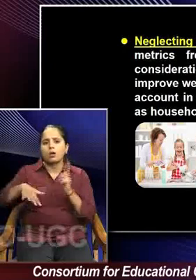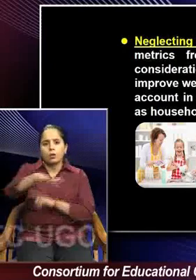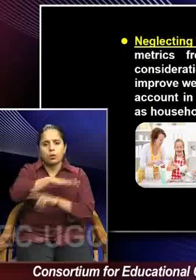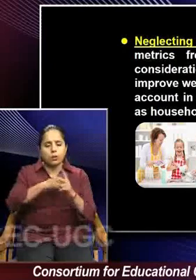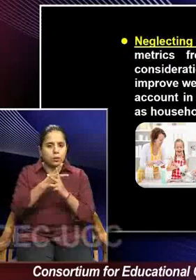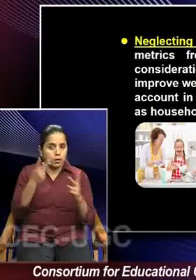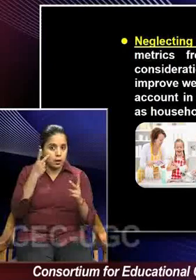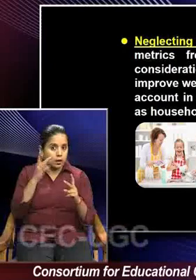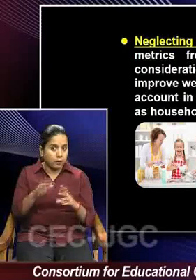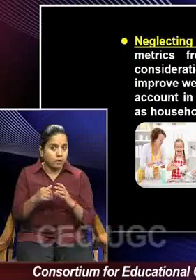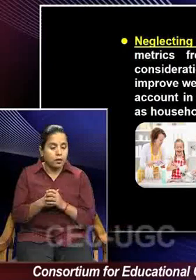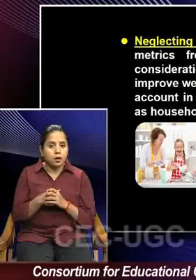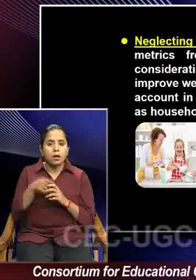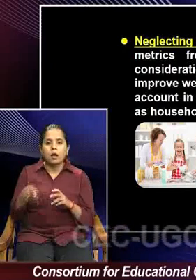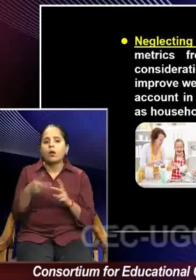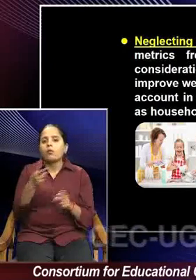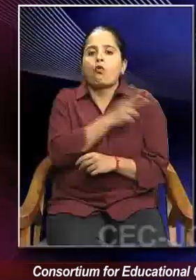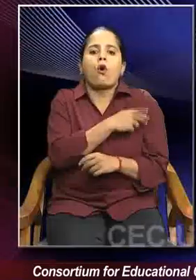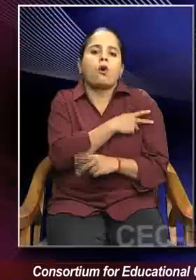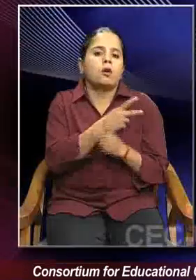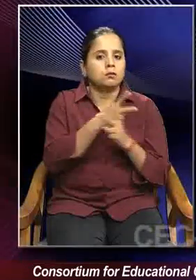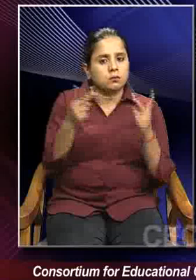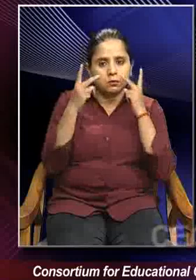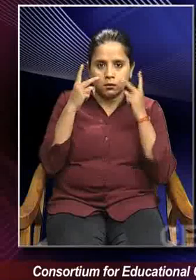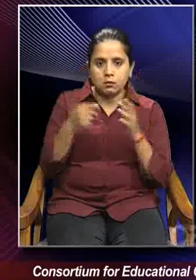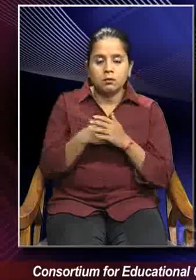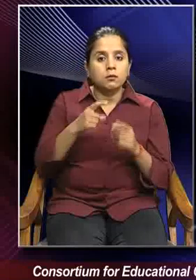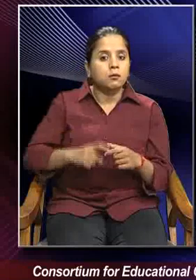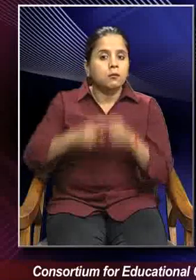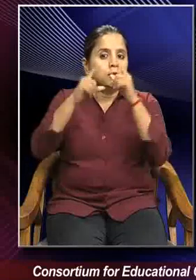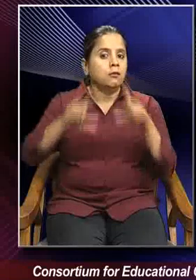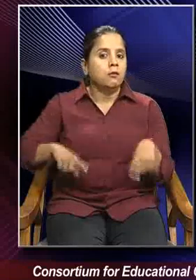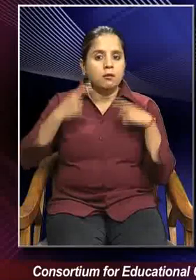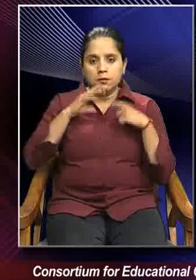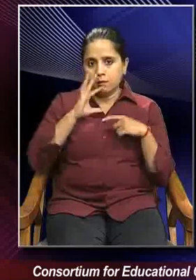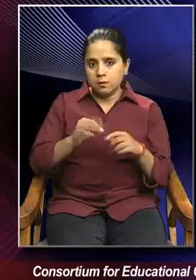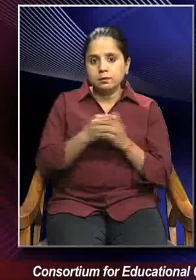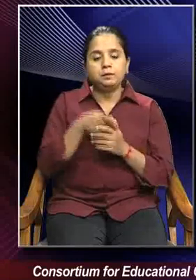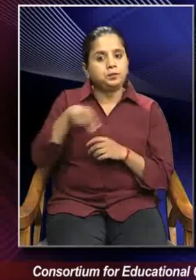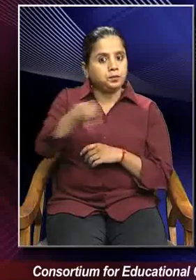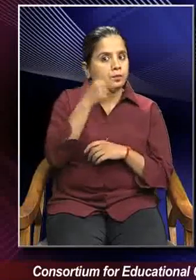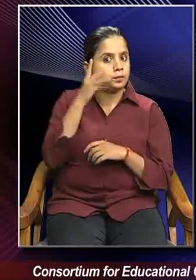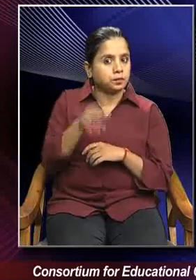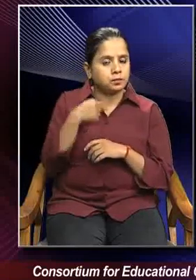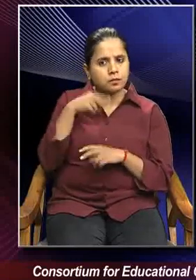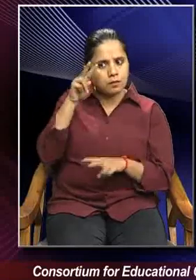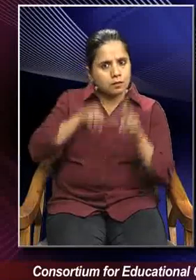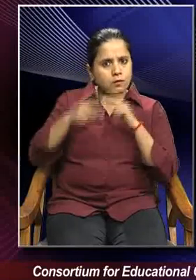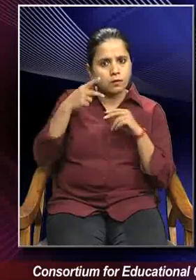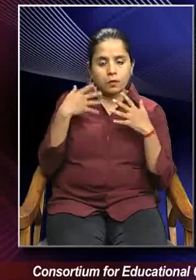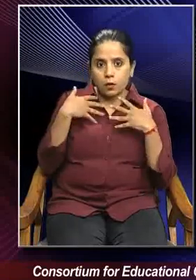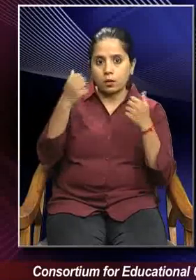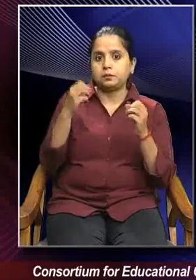chorus and the volunteers. The quality of life, important determinants of the